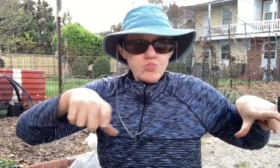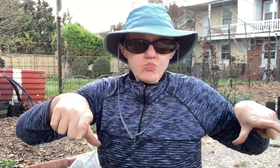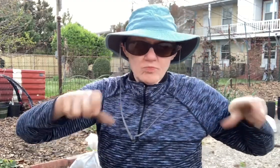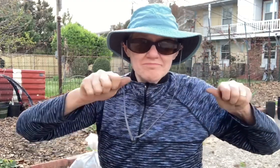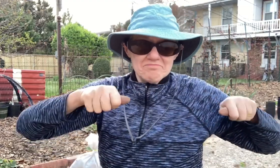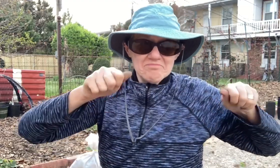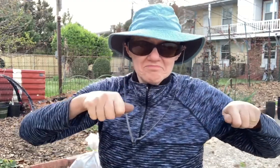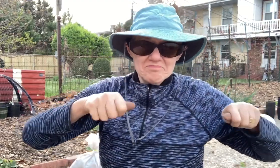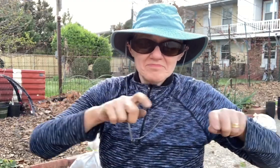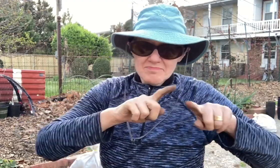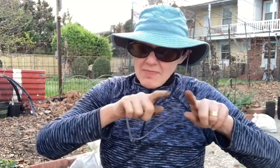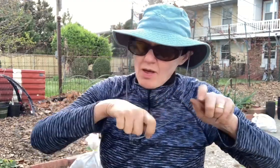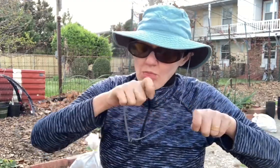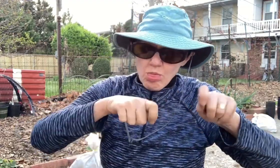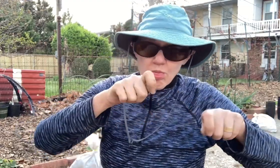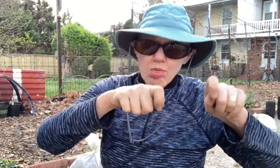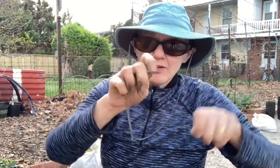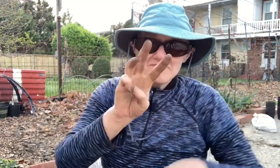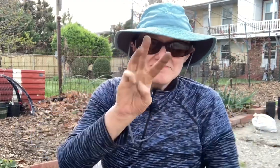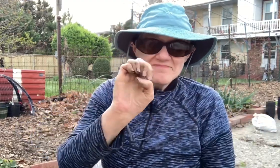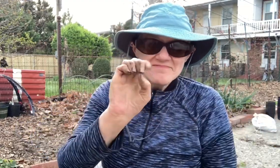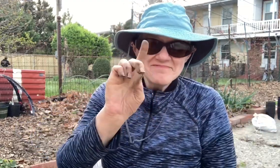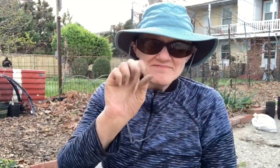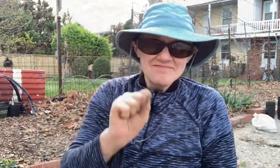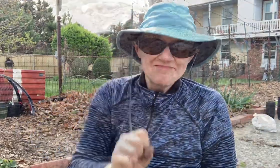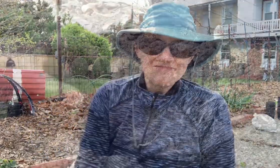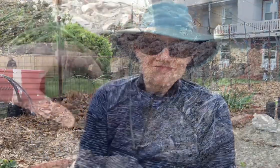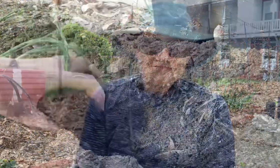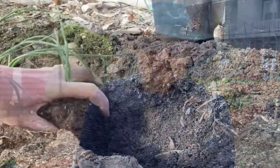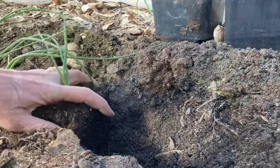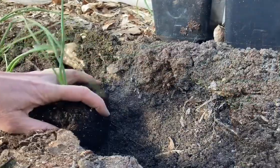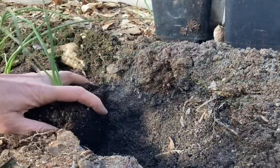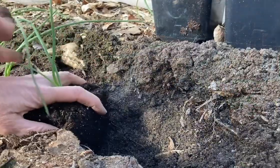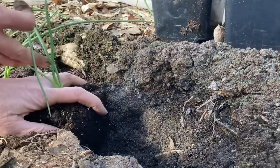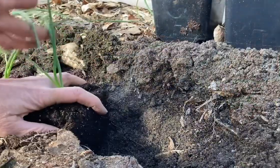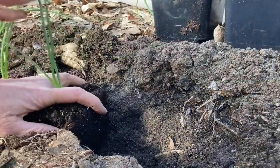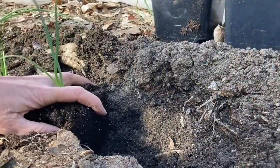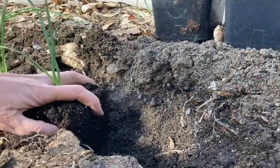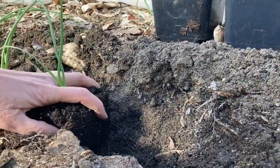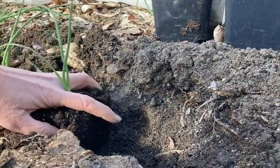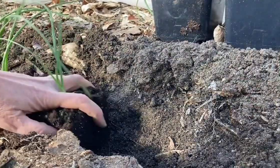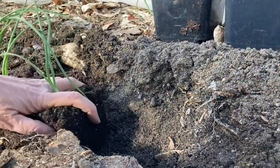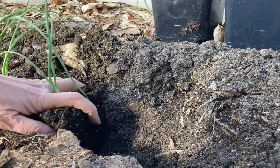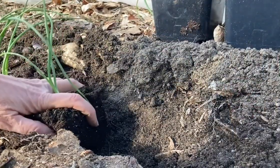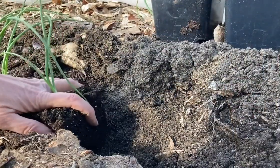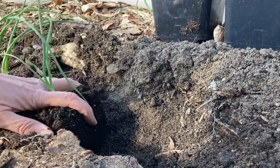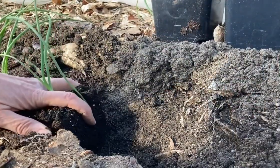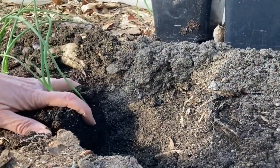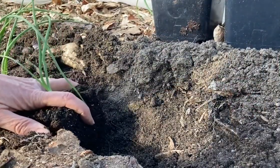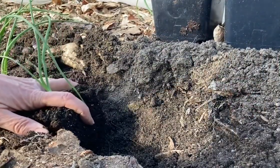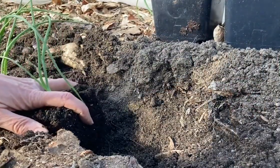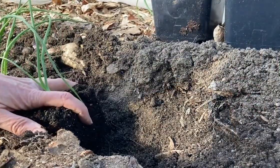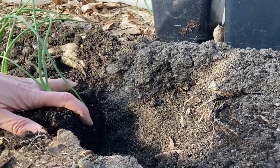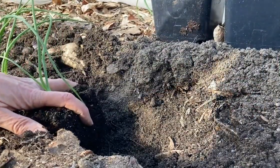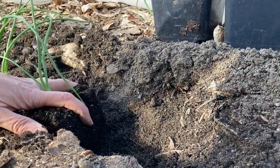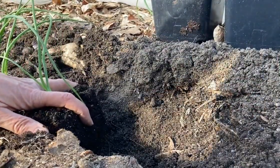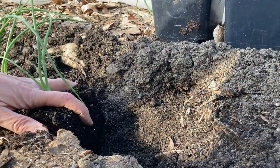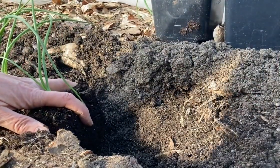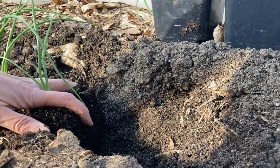much weeds now because I dug that trench. Weeds are going to pop up in that area, and I'll just have to make sure to